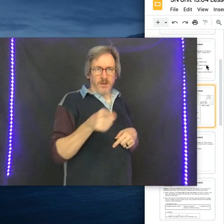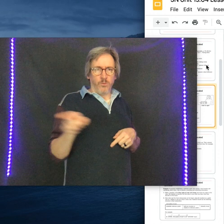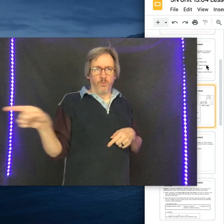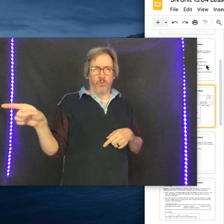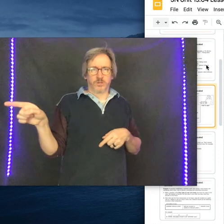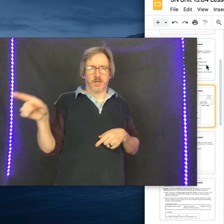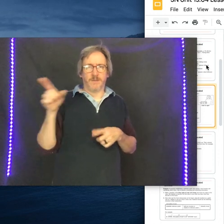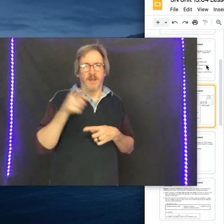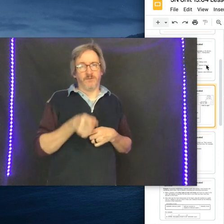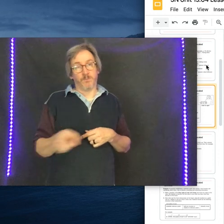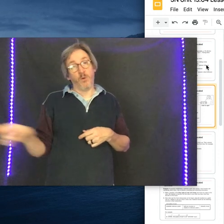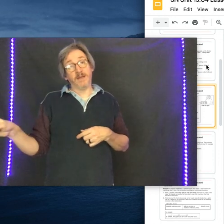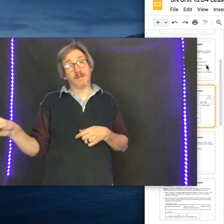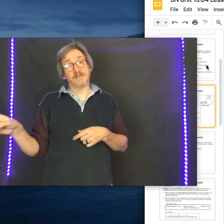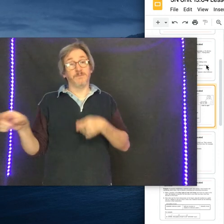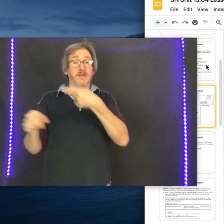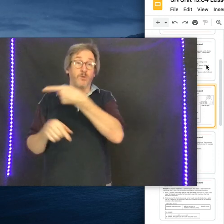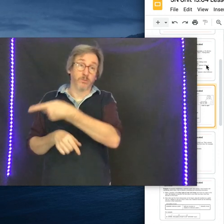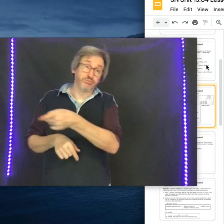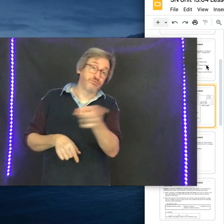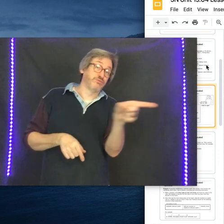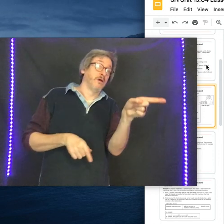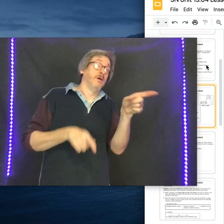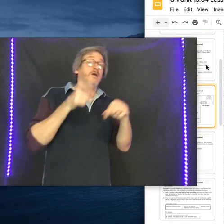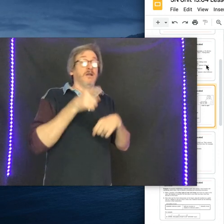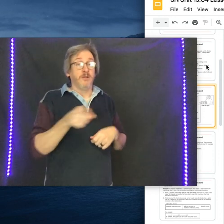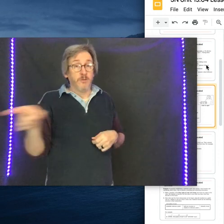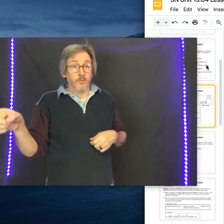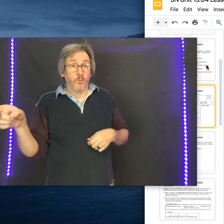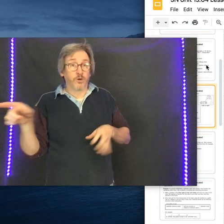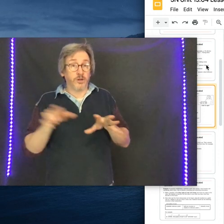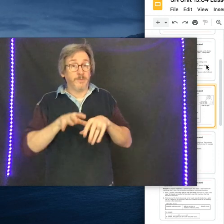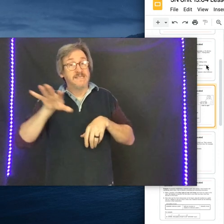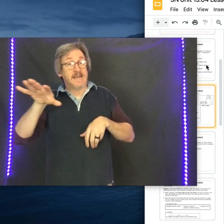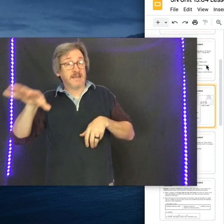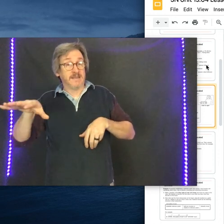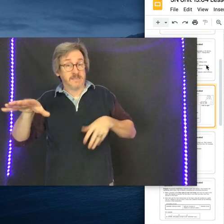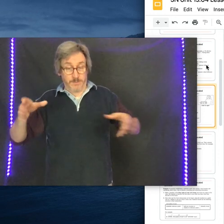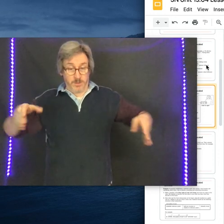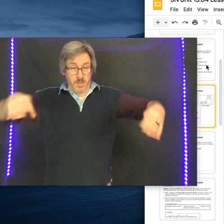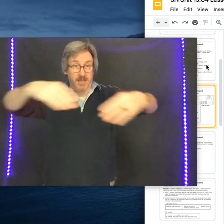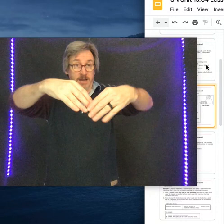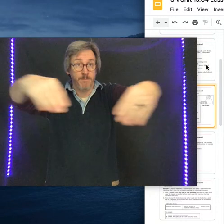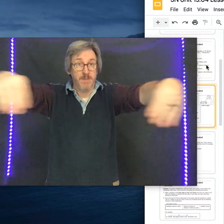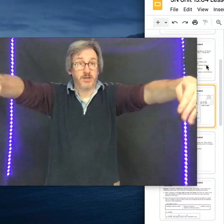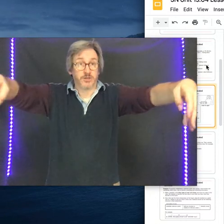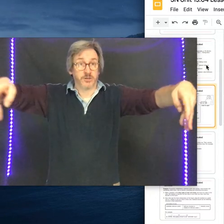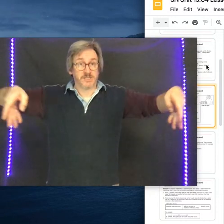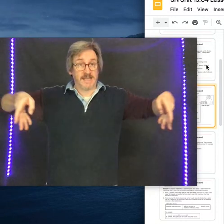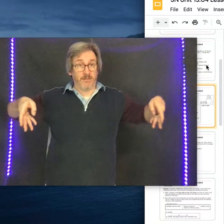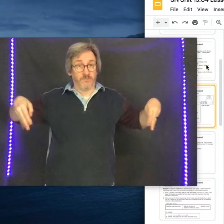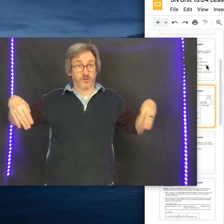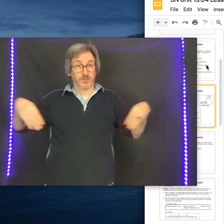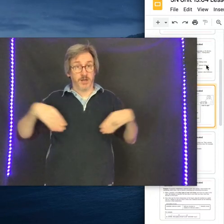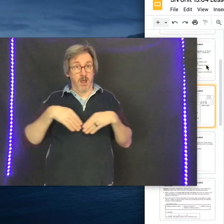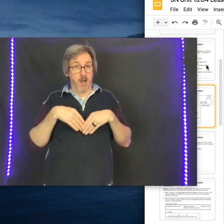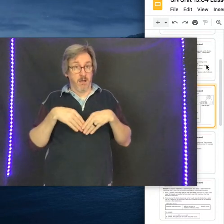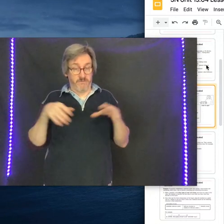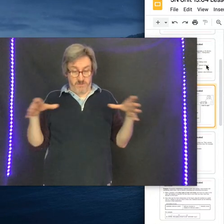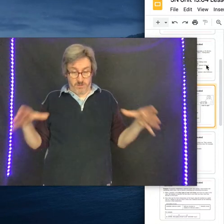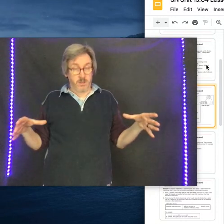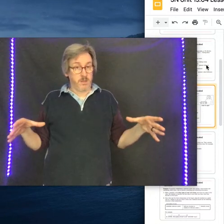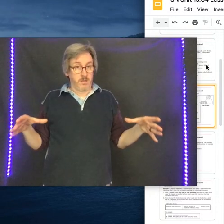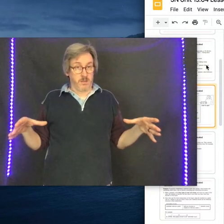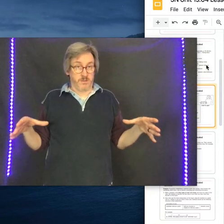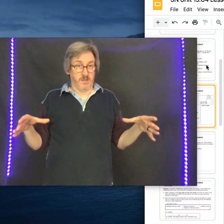When we're talking about if you're pointing to something, or we're going to be setting things up in a miniature scale version